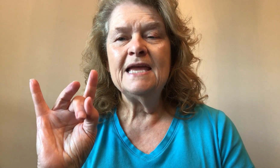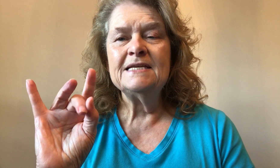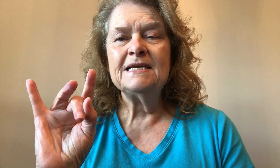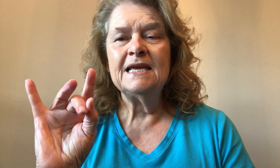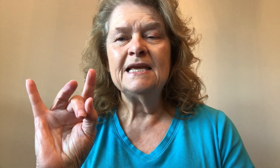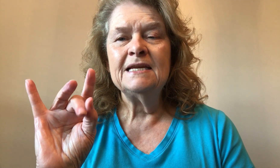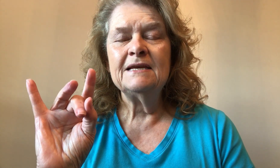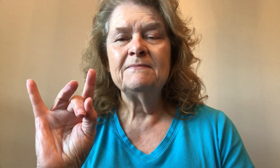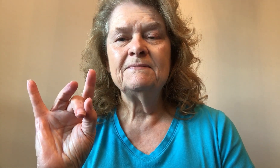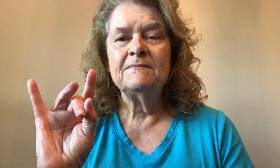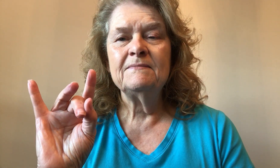18,